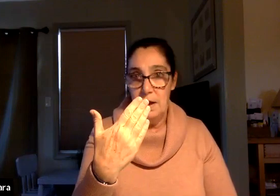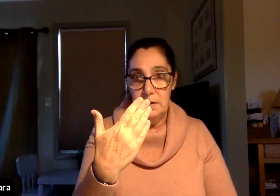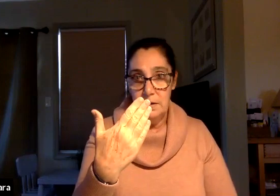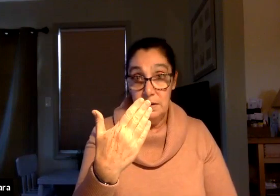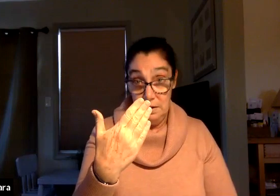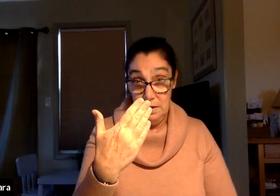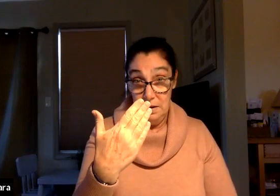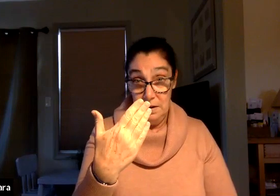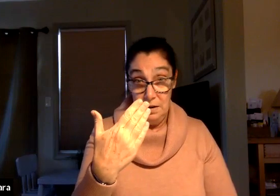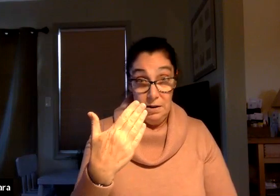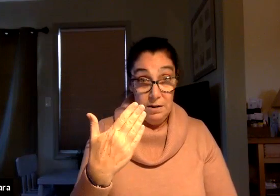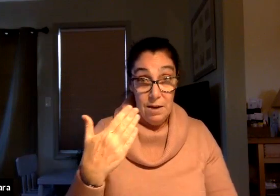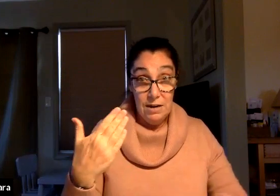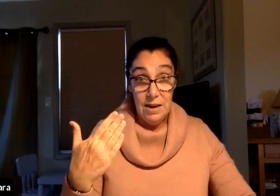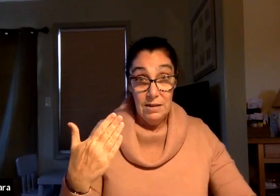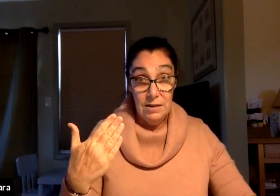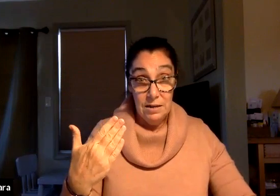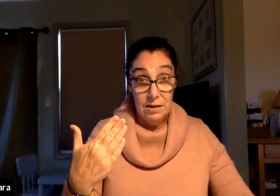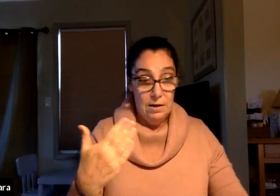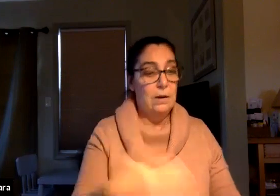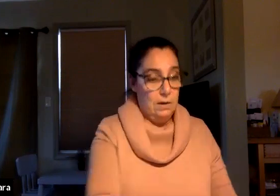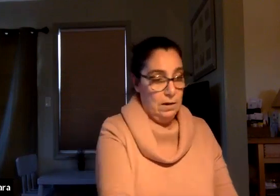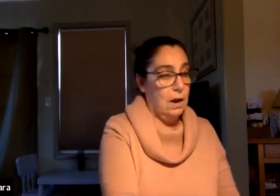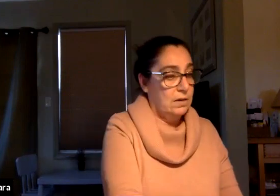hand. Does that make sense? Awesome.